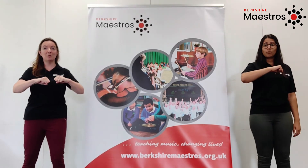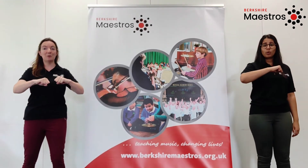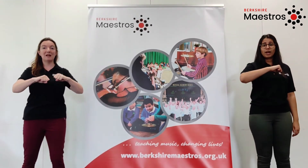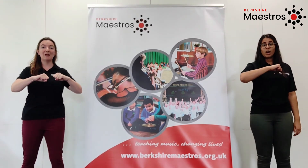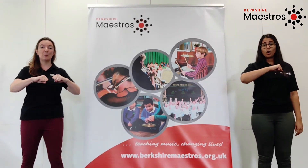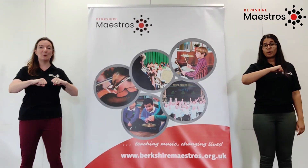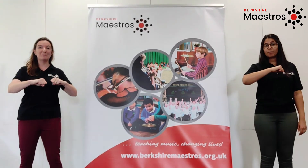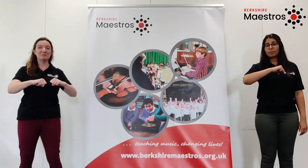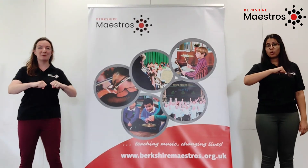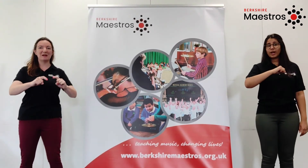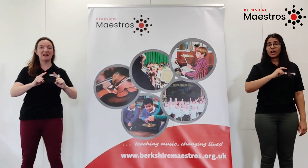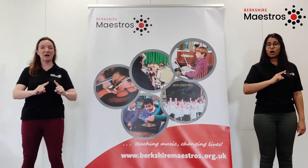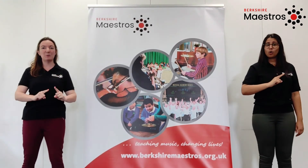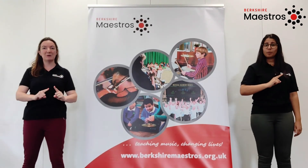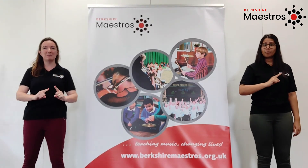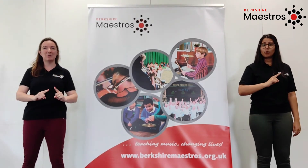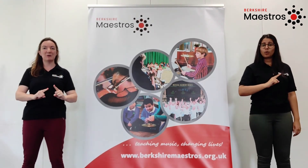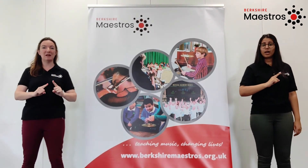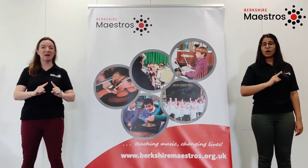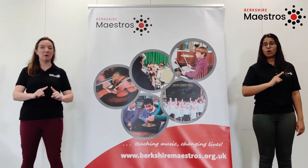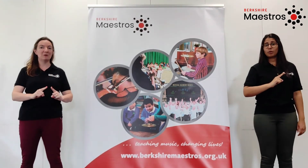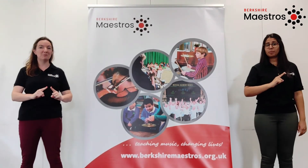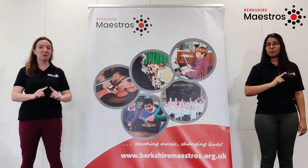away, oh, whim away, oh, whim away, oh, whim away.